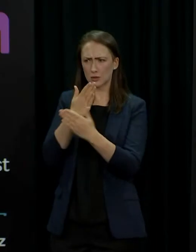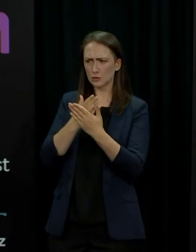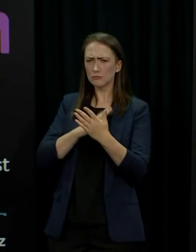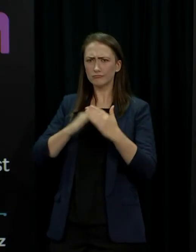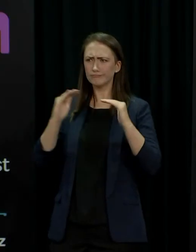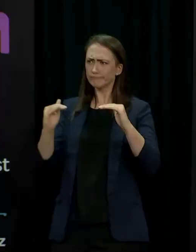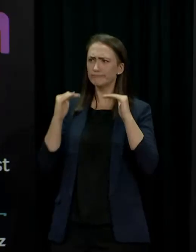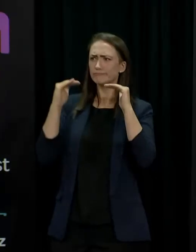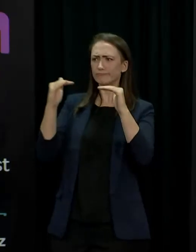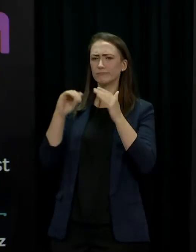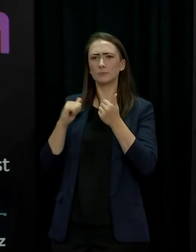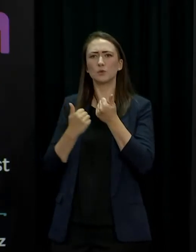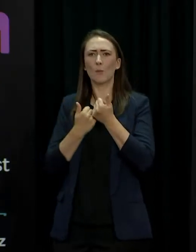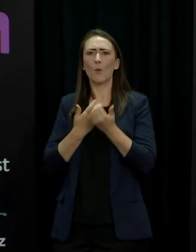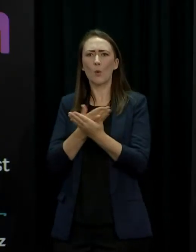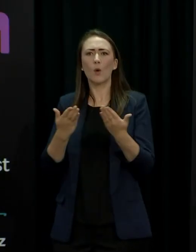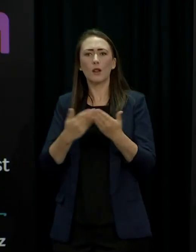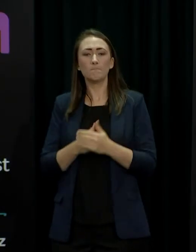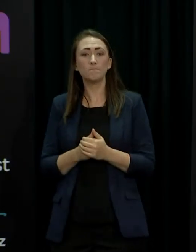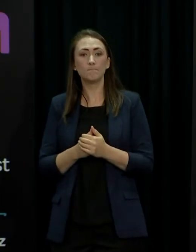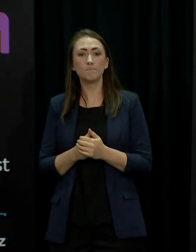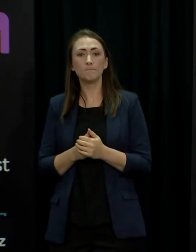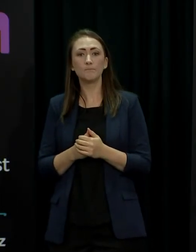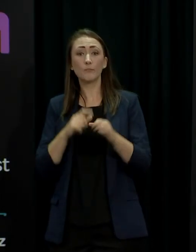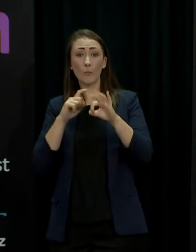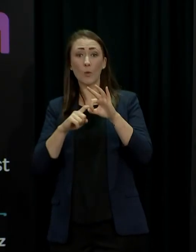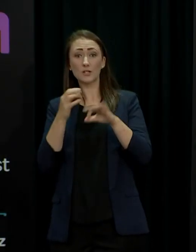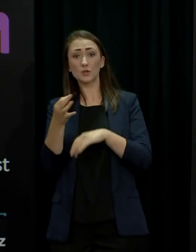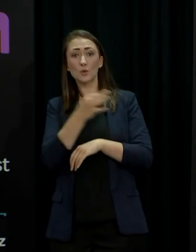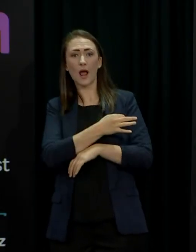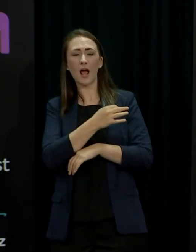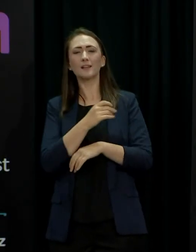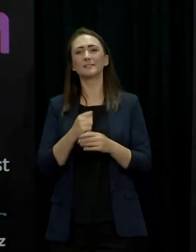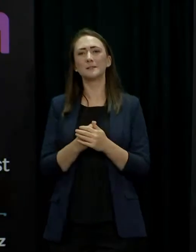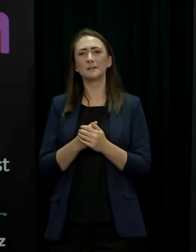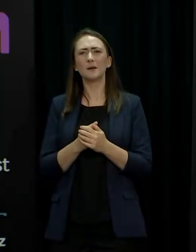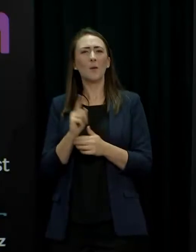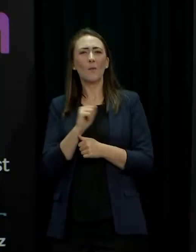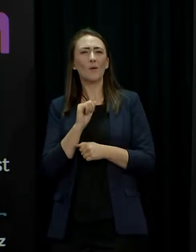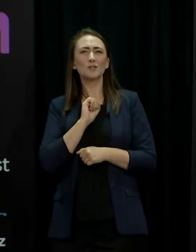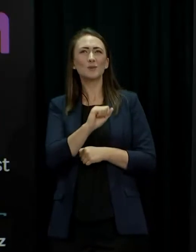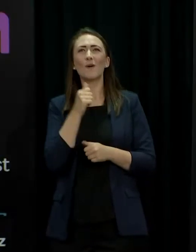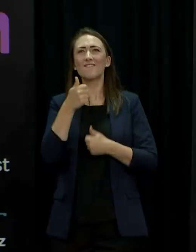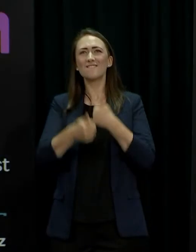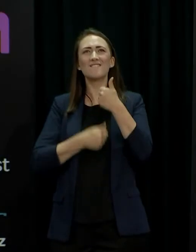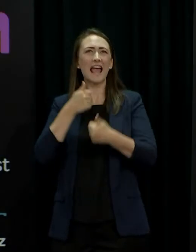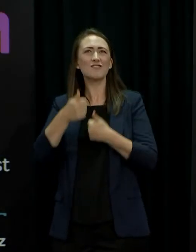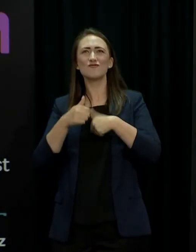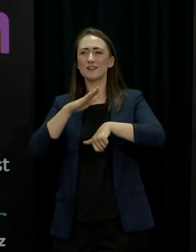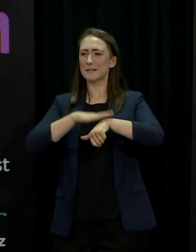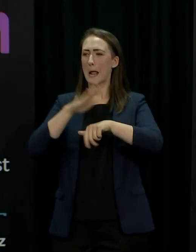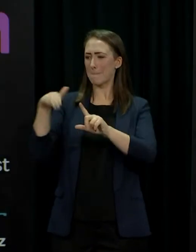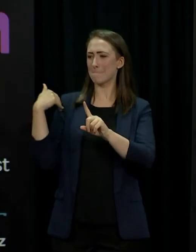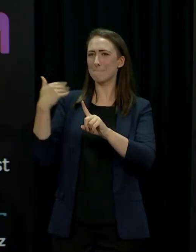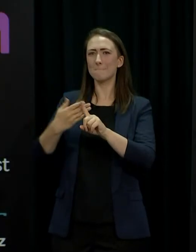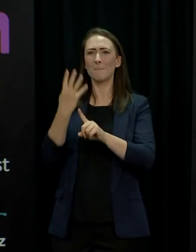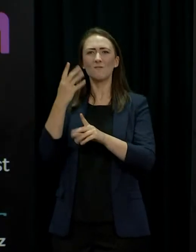could. Do you have a favourite, this is kind of a weird question in the middle of a pandemic, but do you have a favourite moment from the last couple of years?